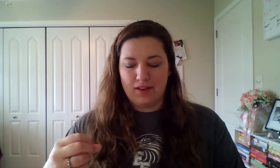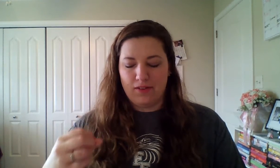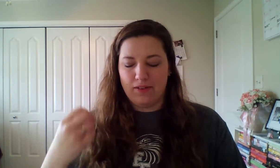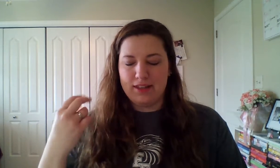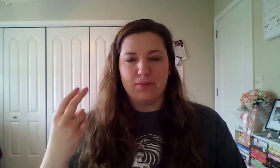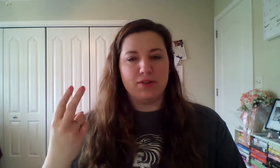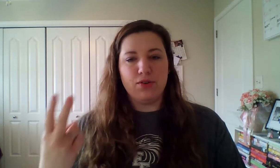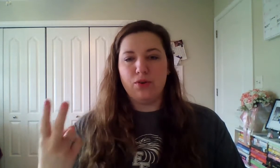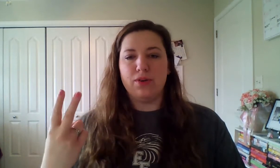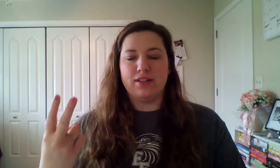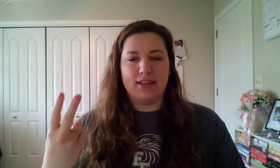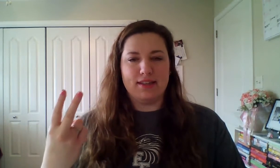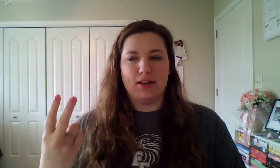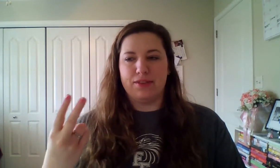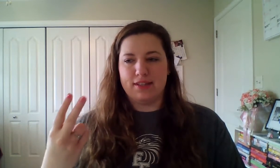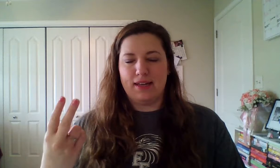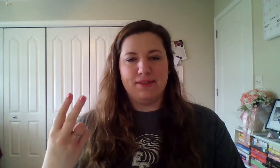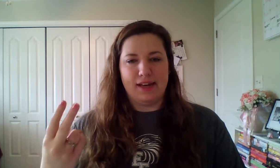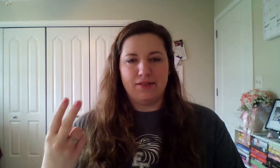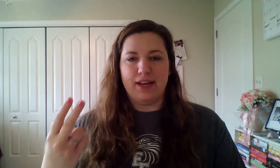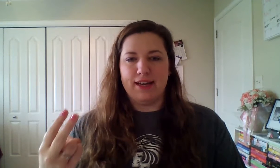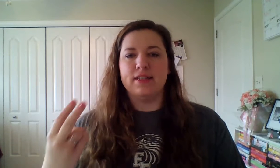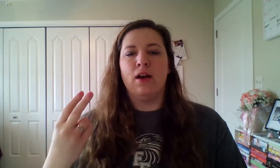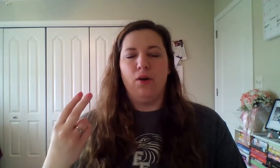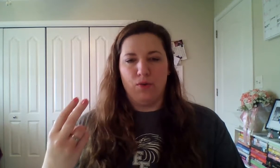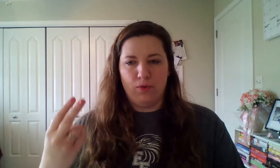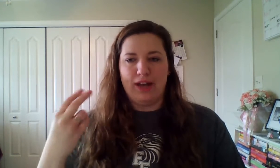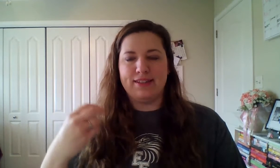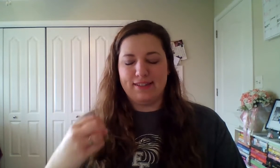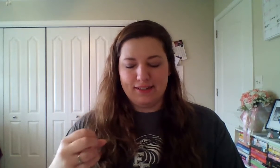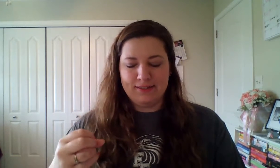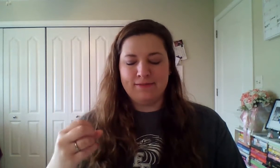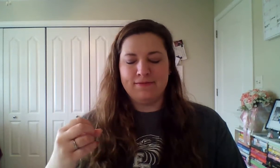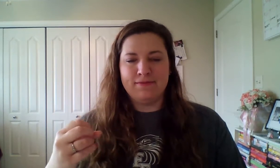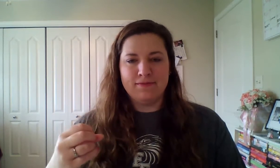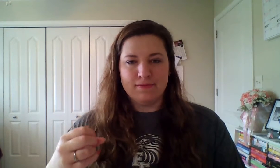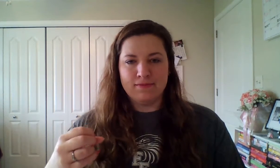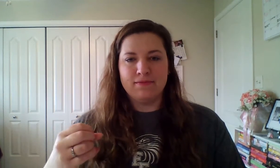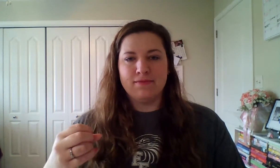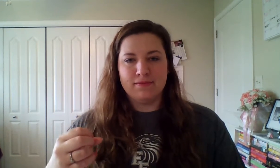All right, tell me two words that start with the same sound as rest.